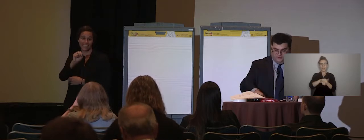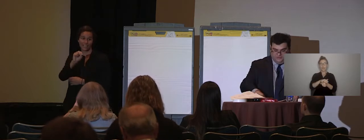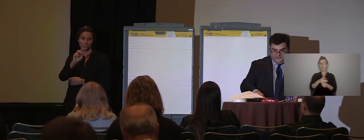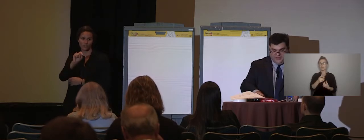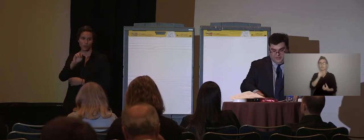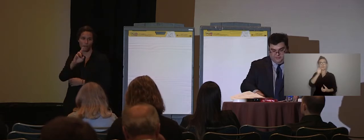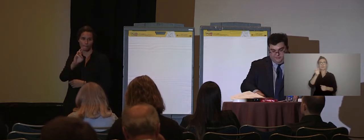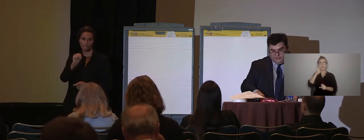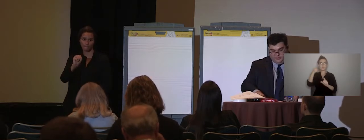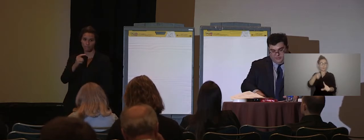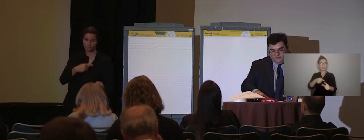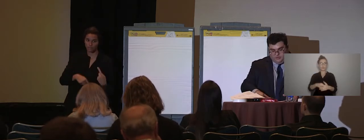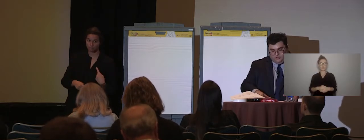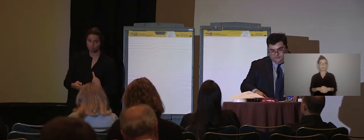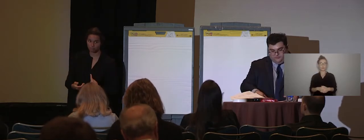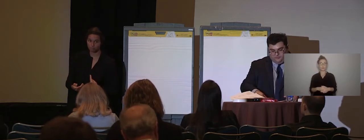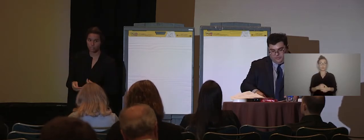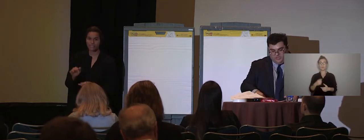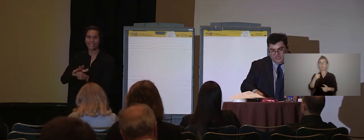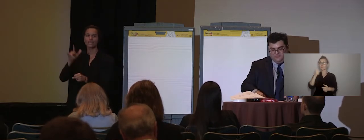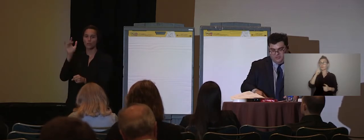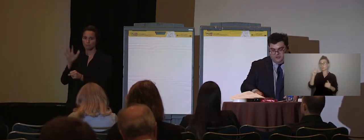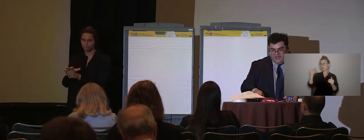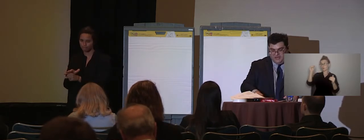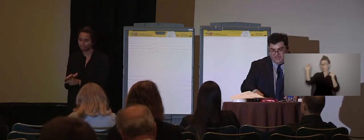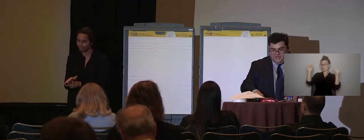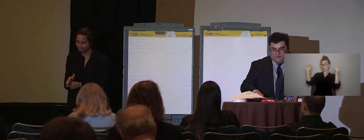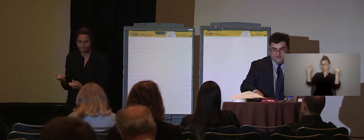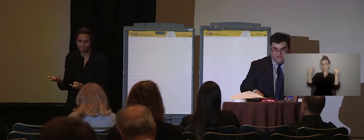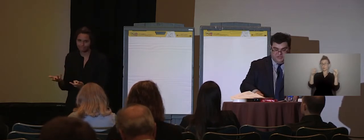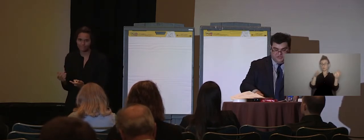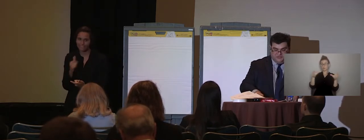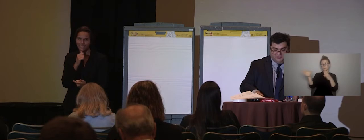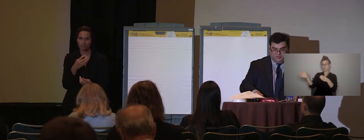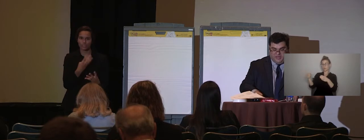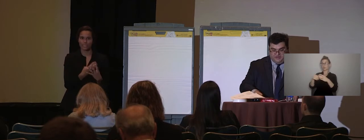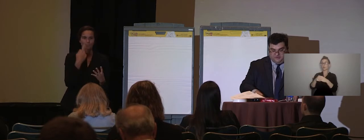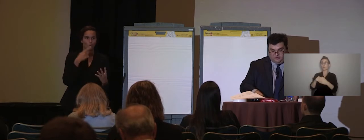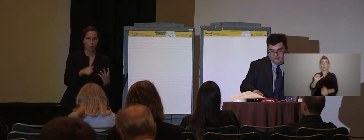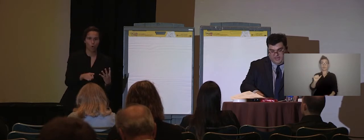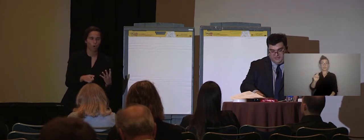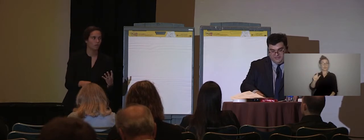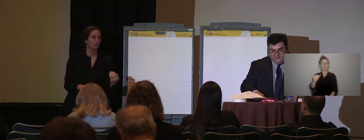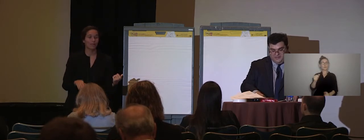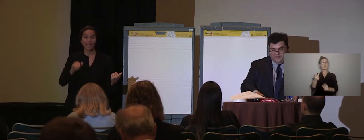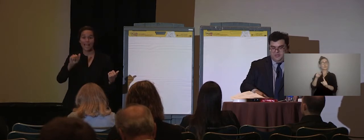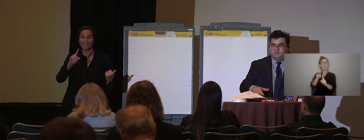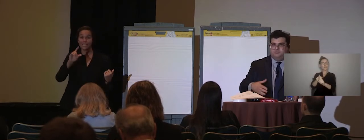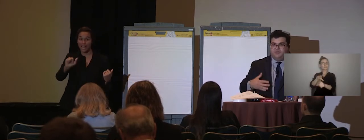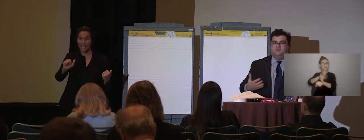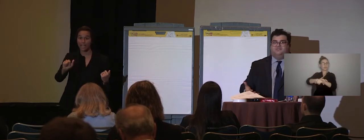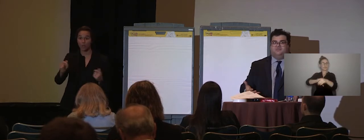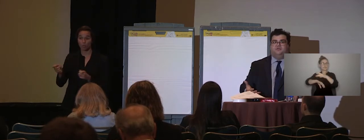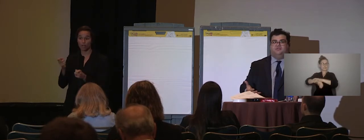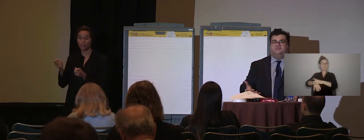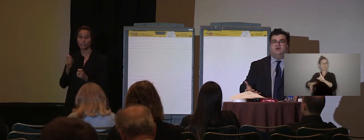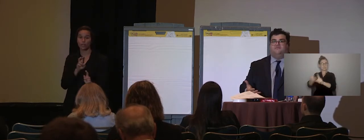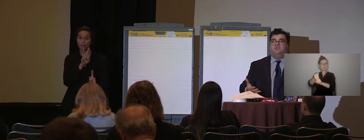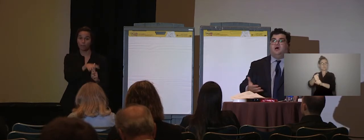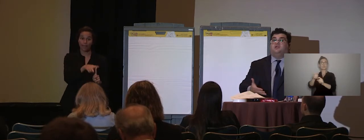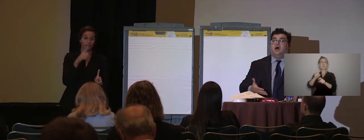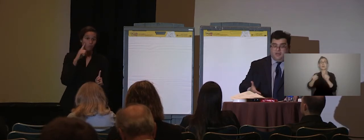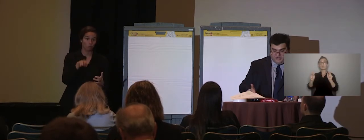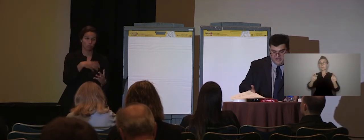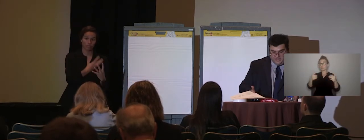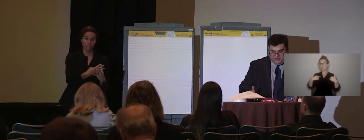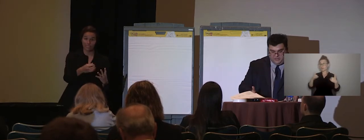to adults now, even though ADA regulations apply to arrests, people with disabilities are often